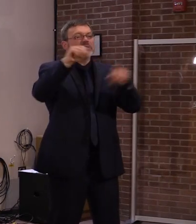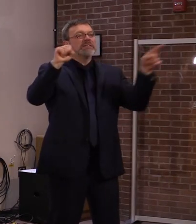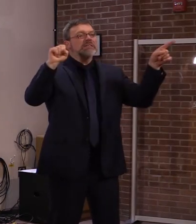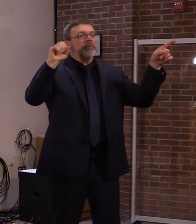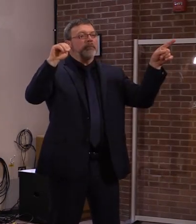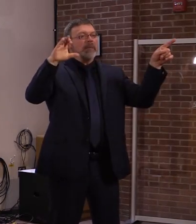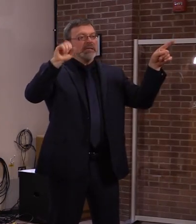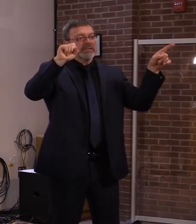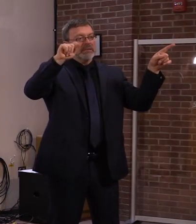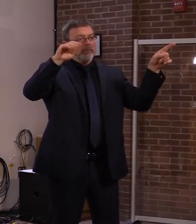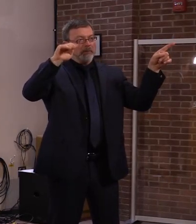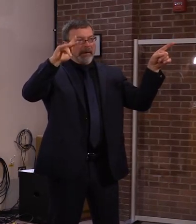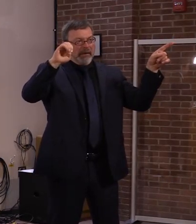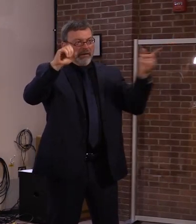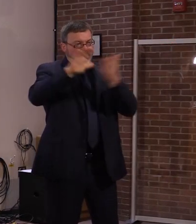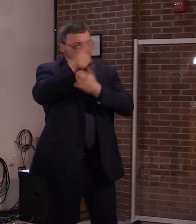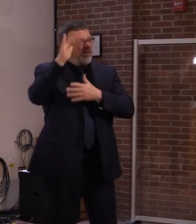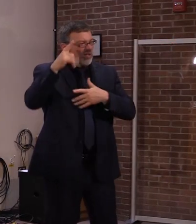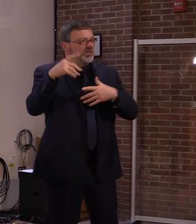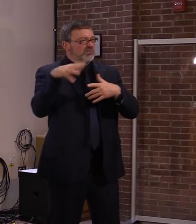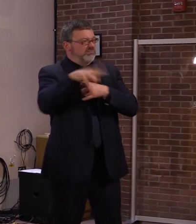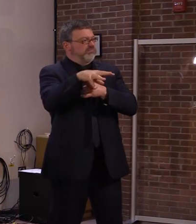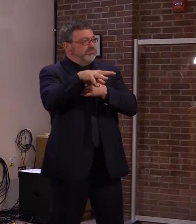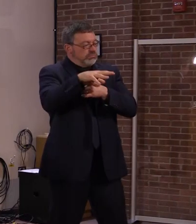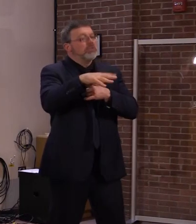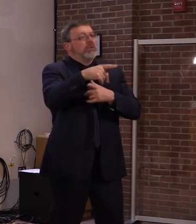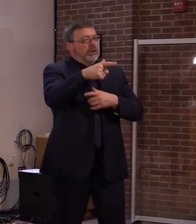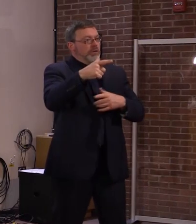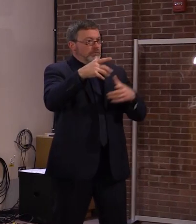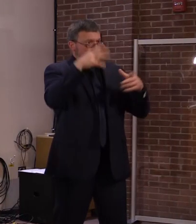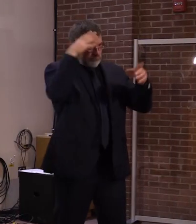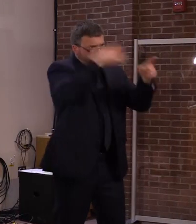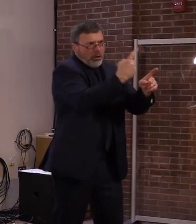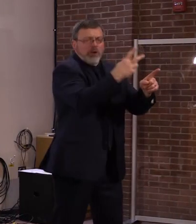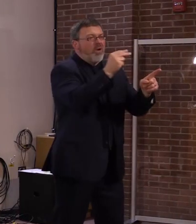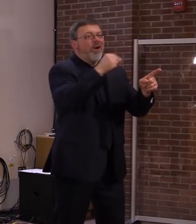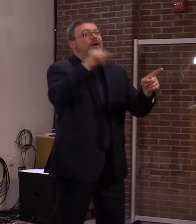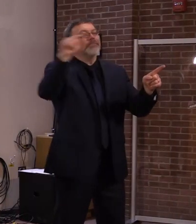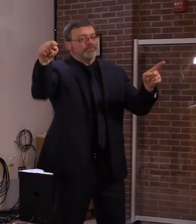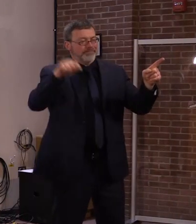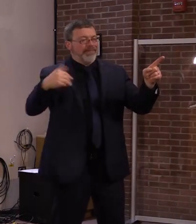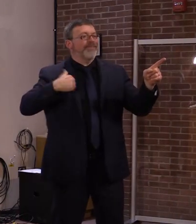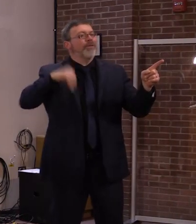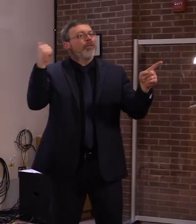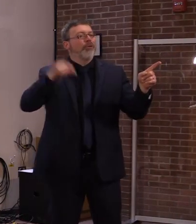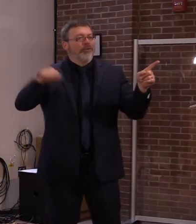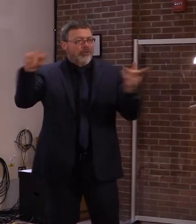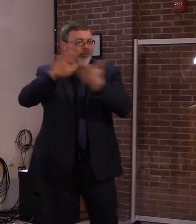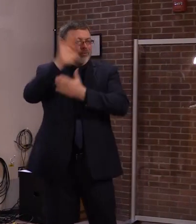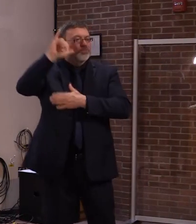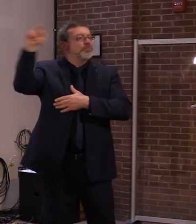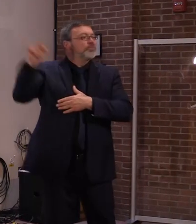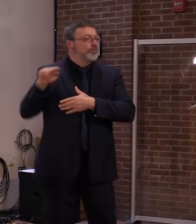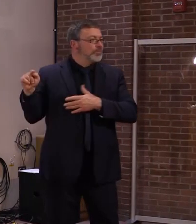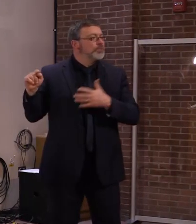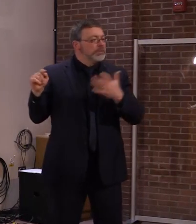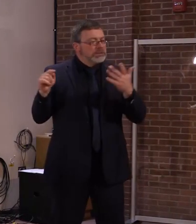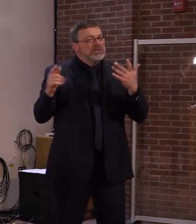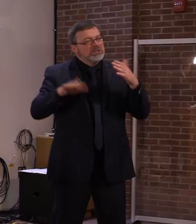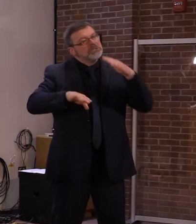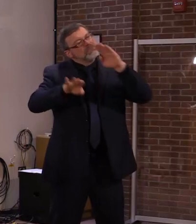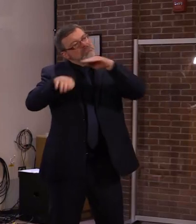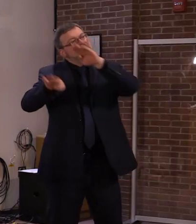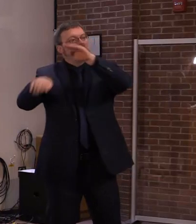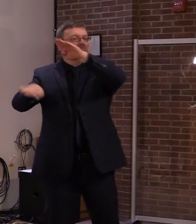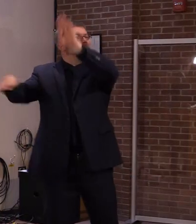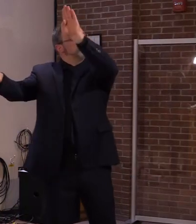campuses are pretty calm, or at least calm relative to what they've been experiencing for the last few weeks. Looking at long-term care